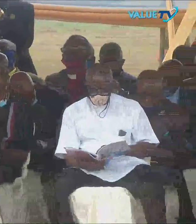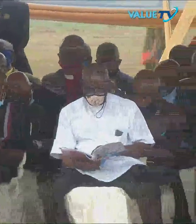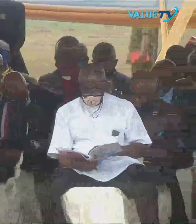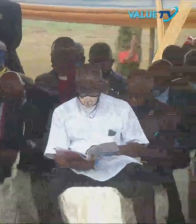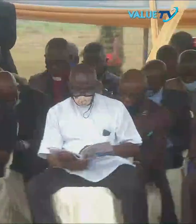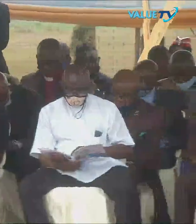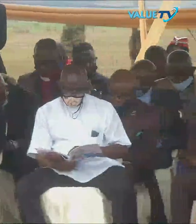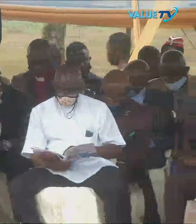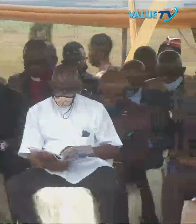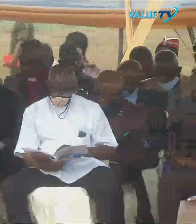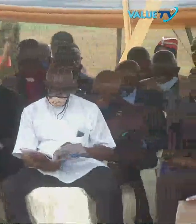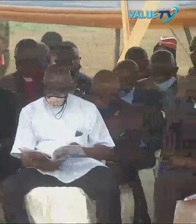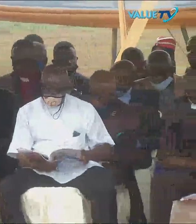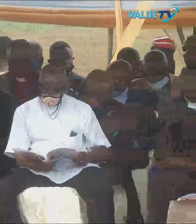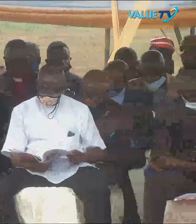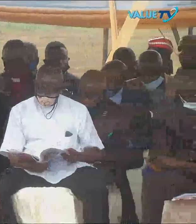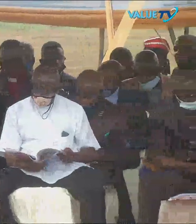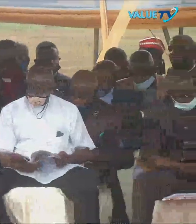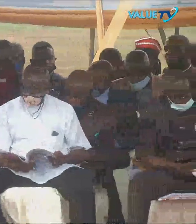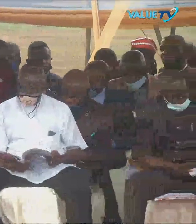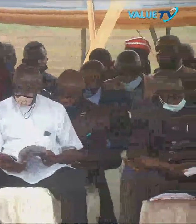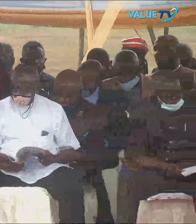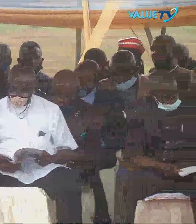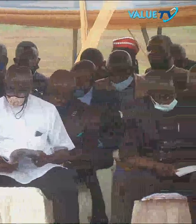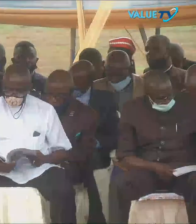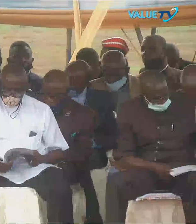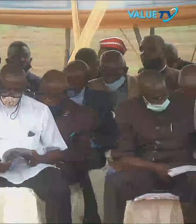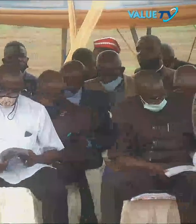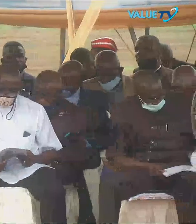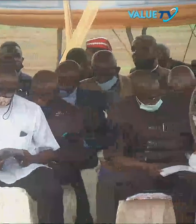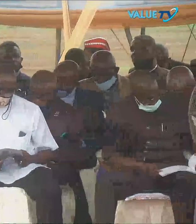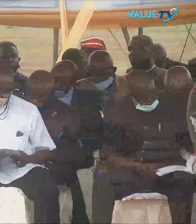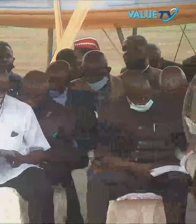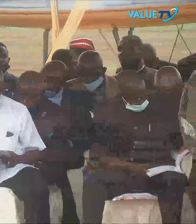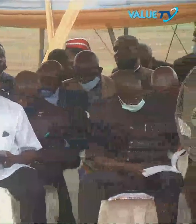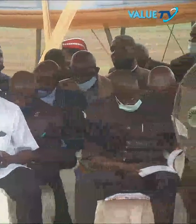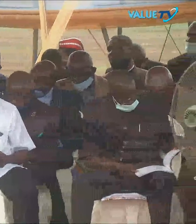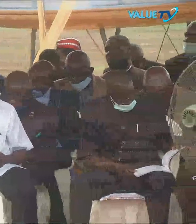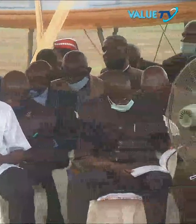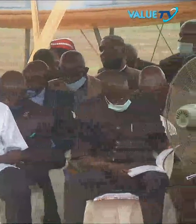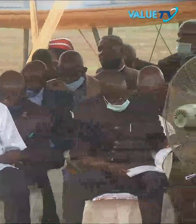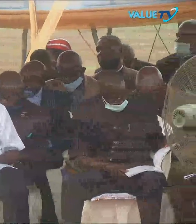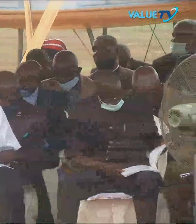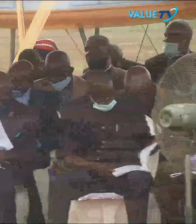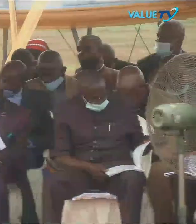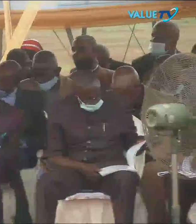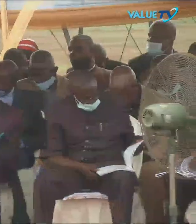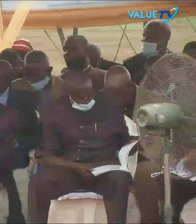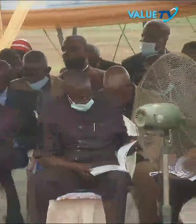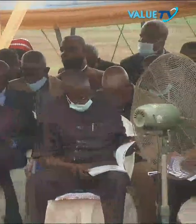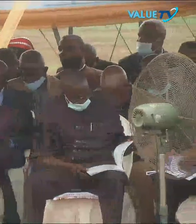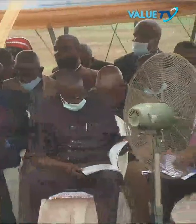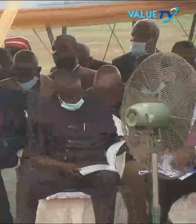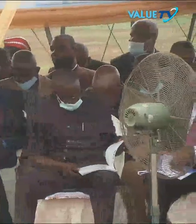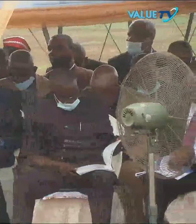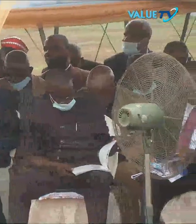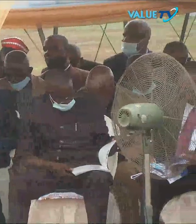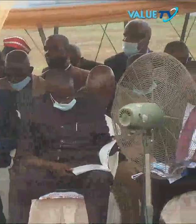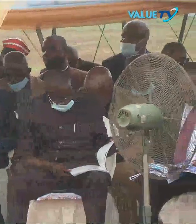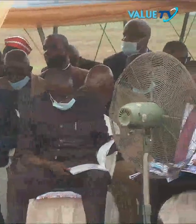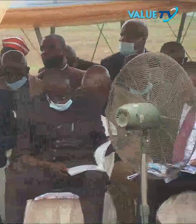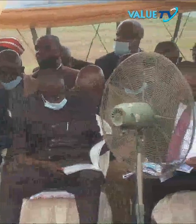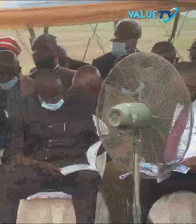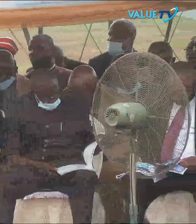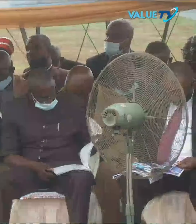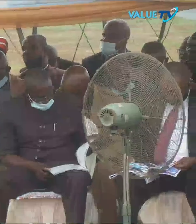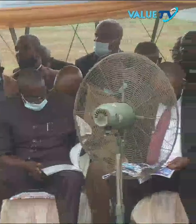the time of God's promise to the children of Israel in the Old Testament, and understanding